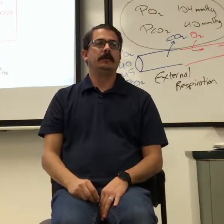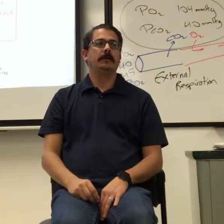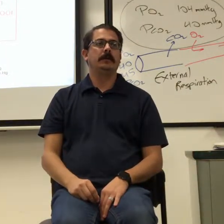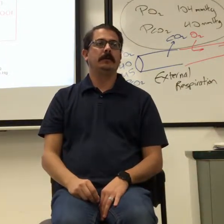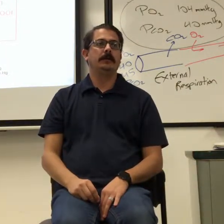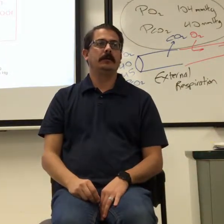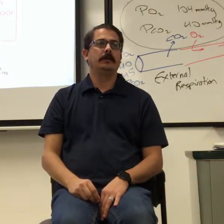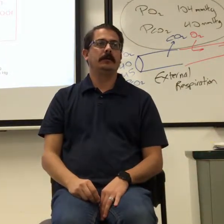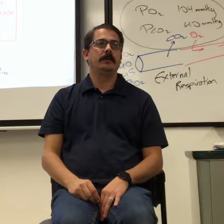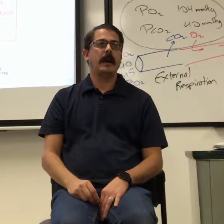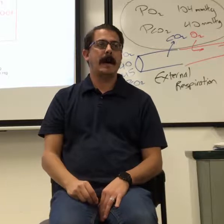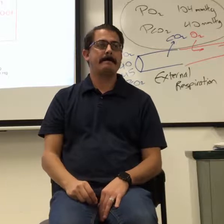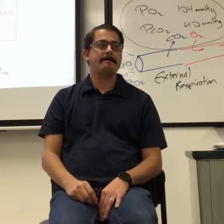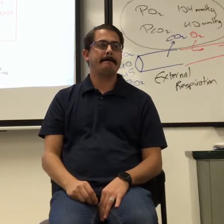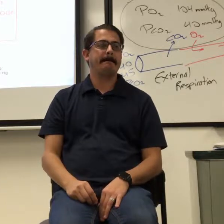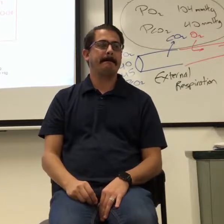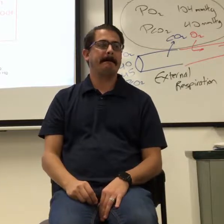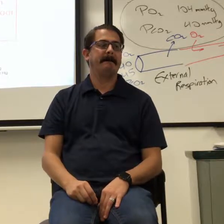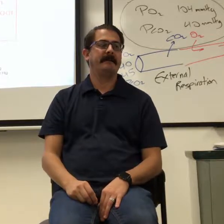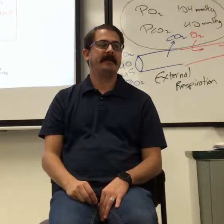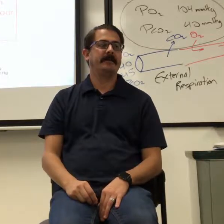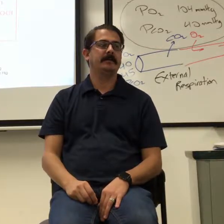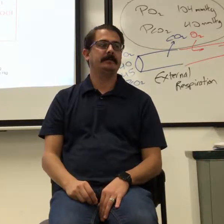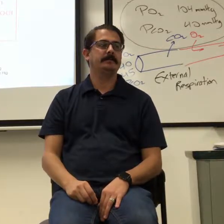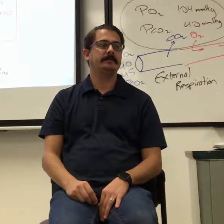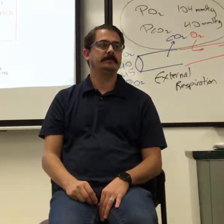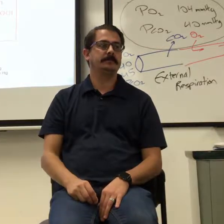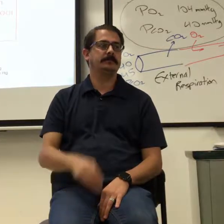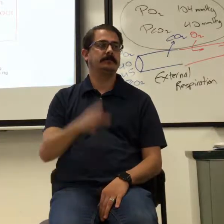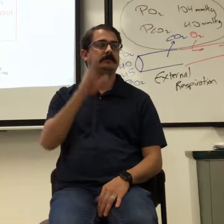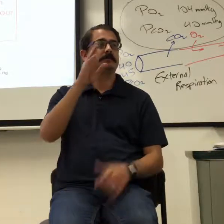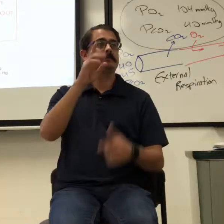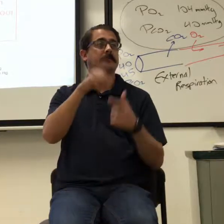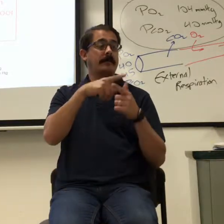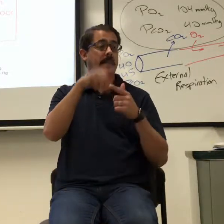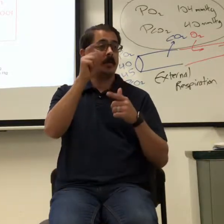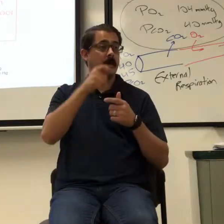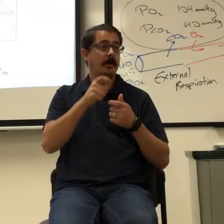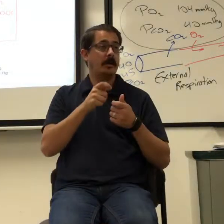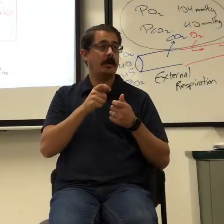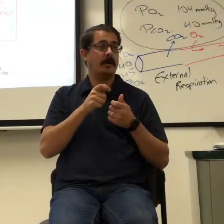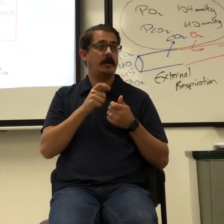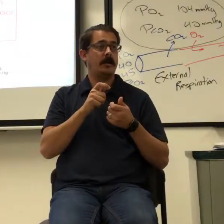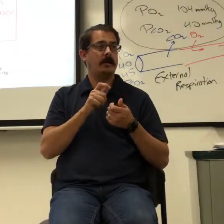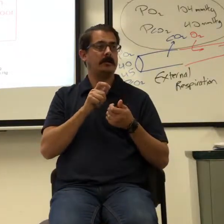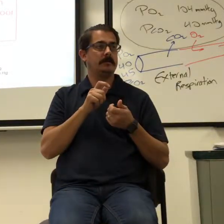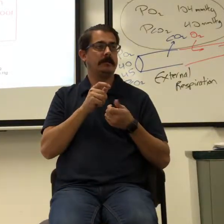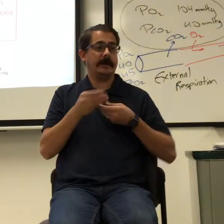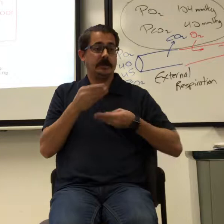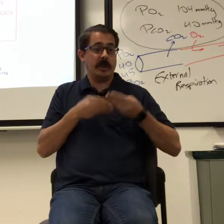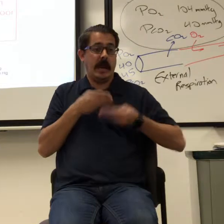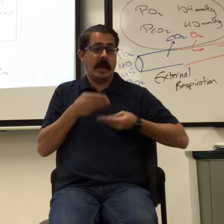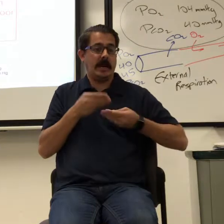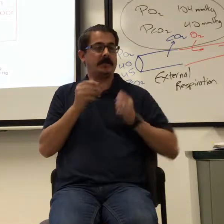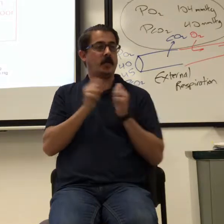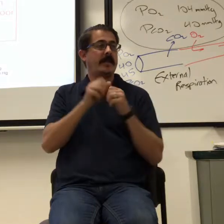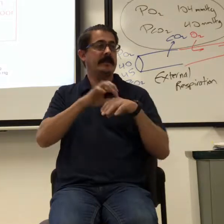PO2, PCO2. And then you're going to make exchanges with the peripheral tissues. The